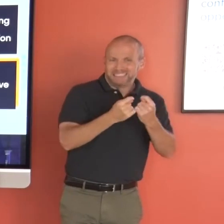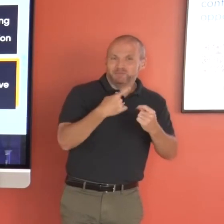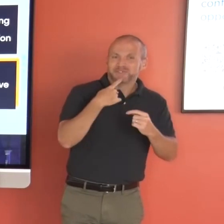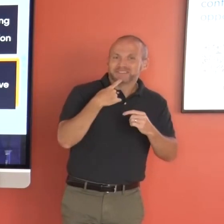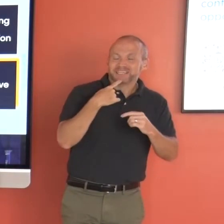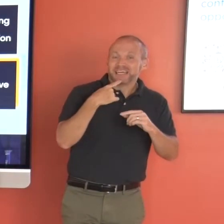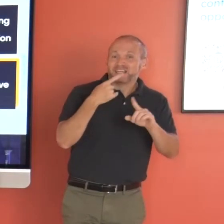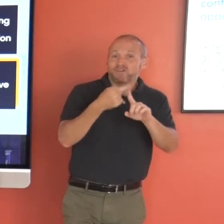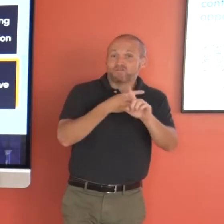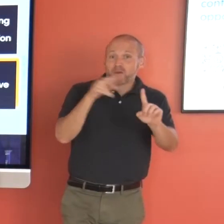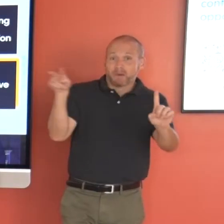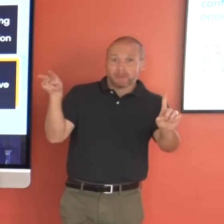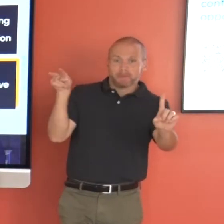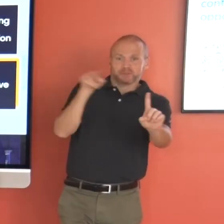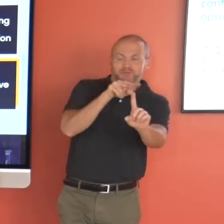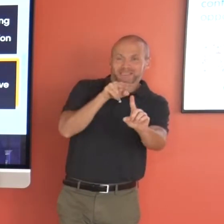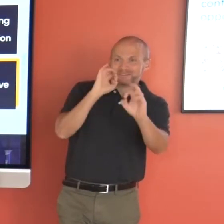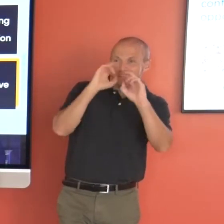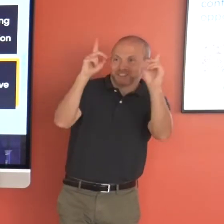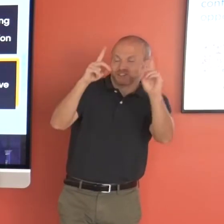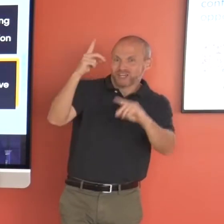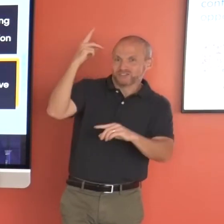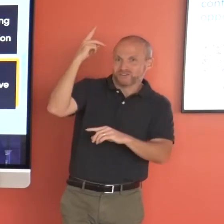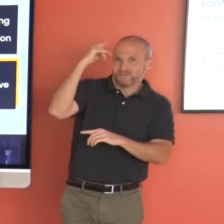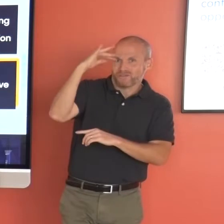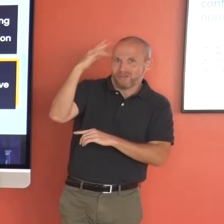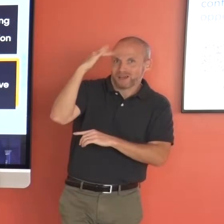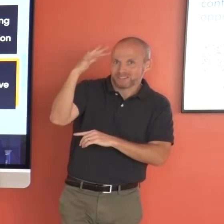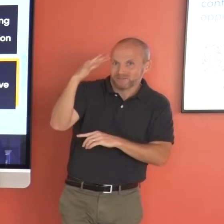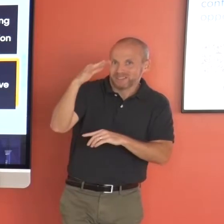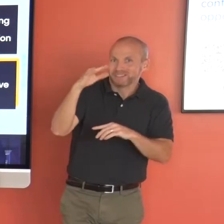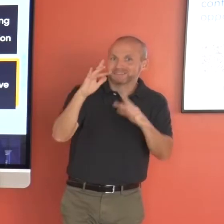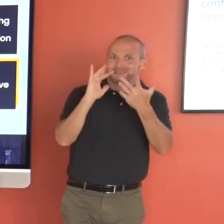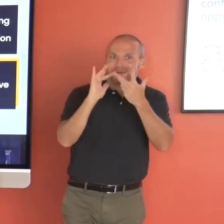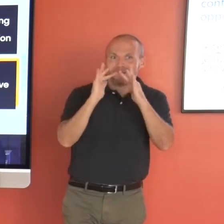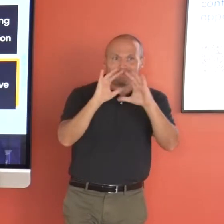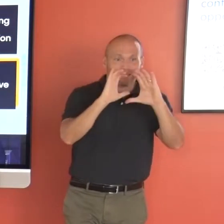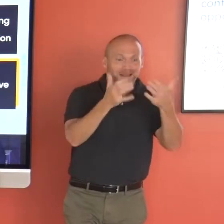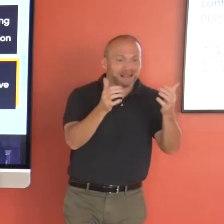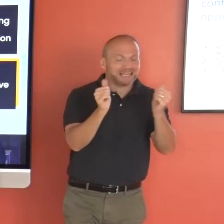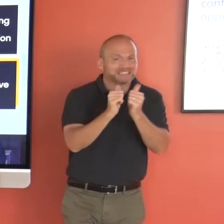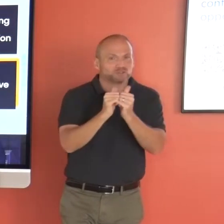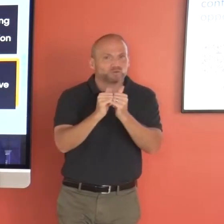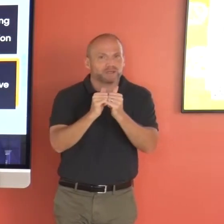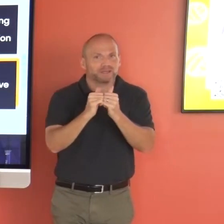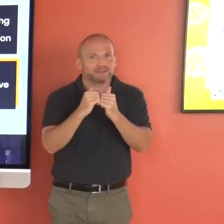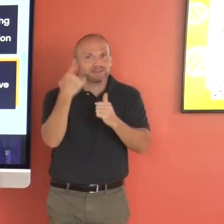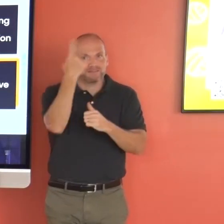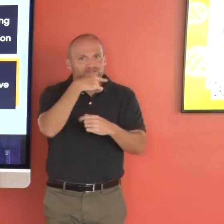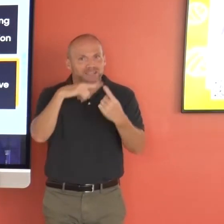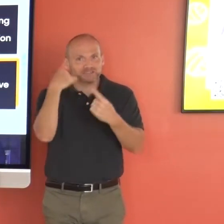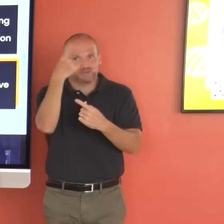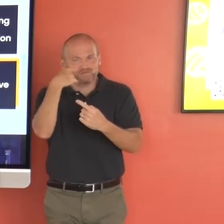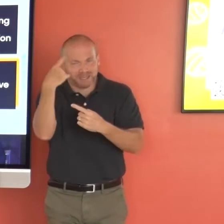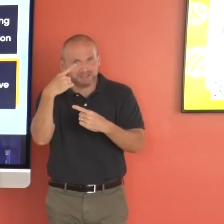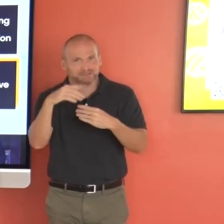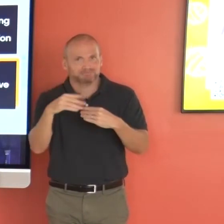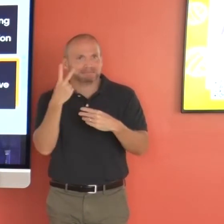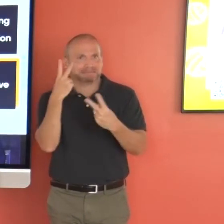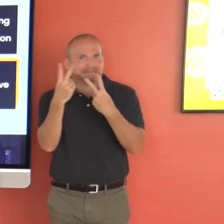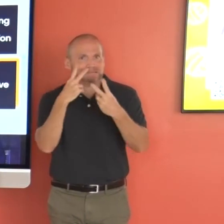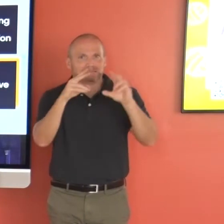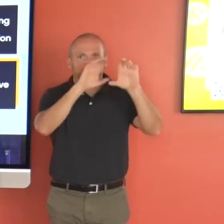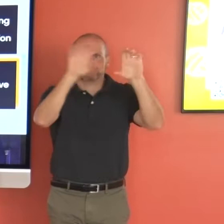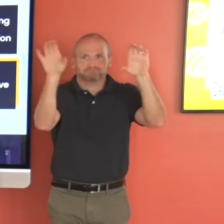pedagogy perspective as an online class that had face-to-face participants. So they wanted to make sure if you're online, you have